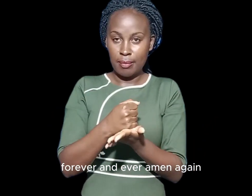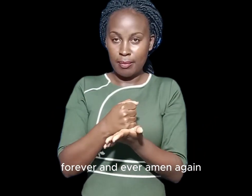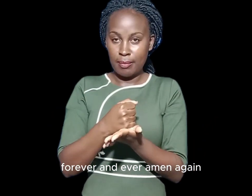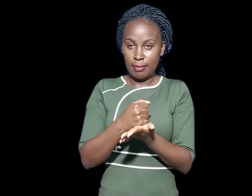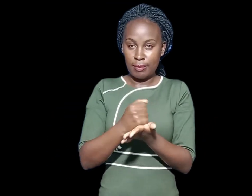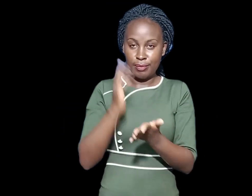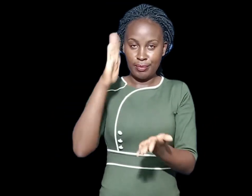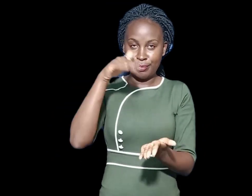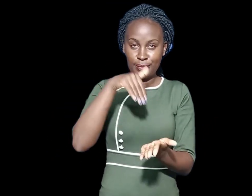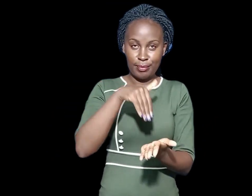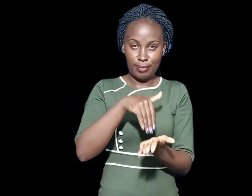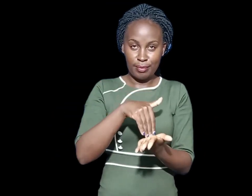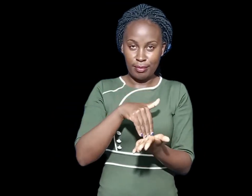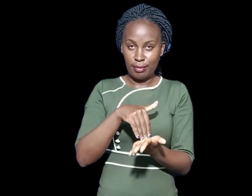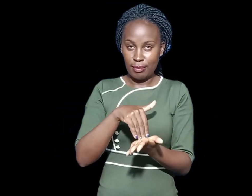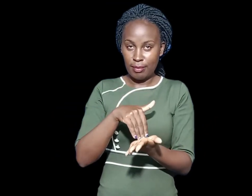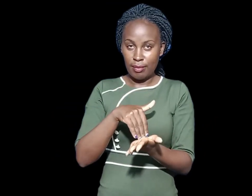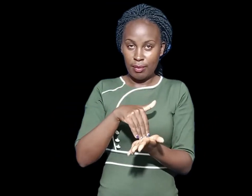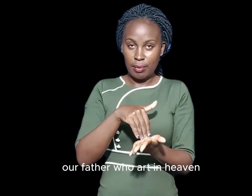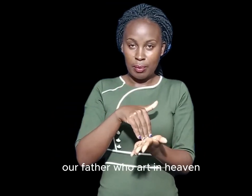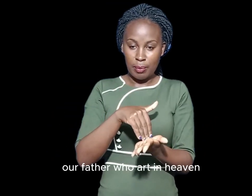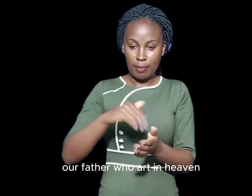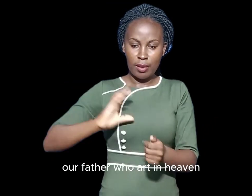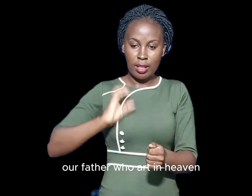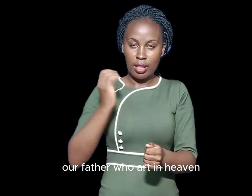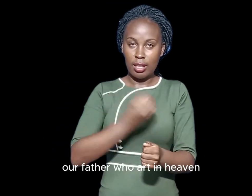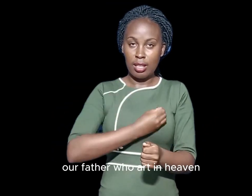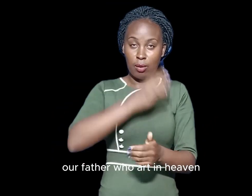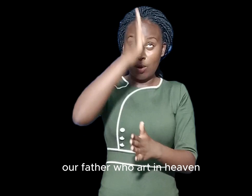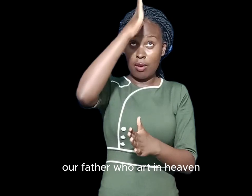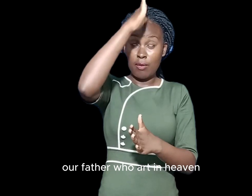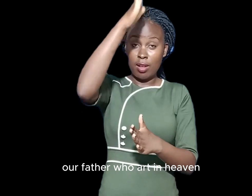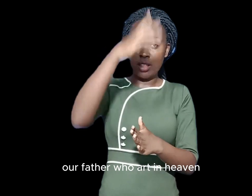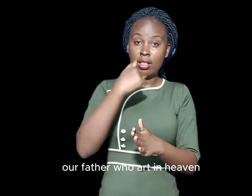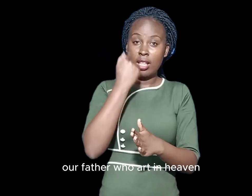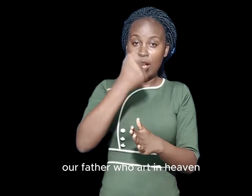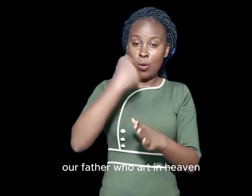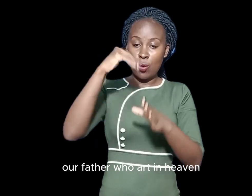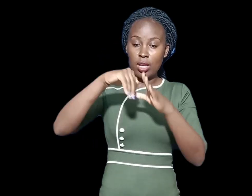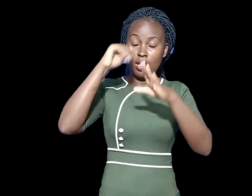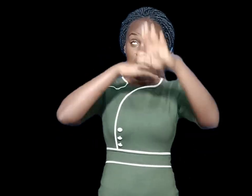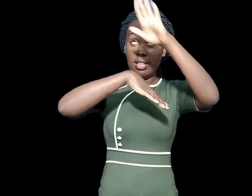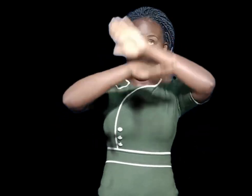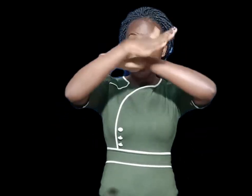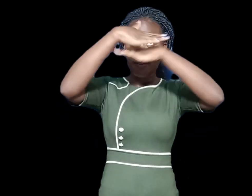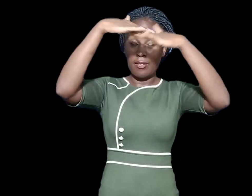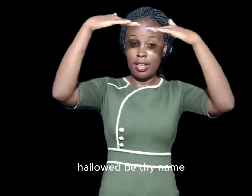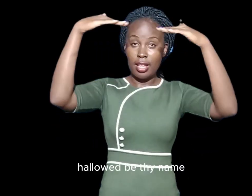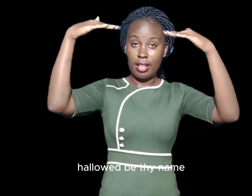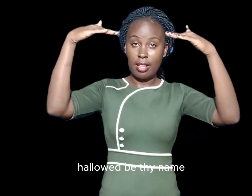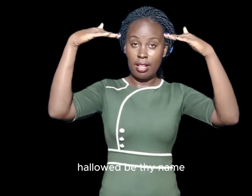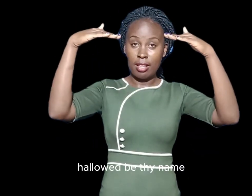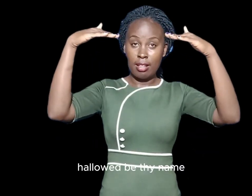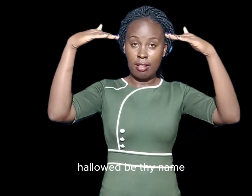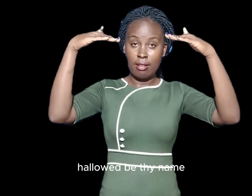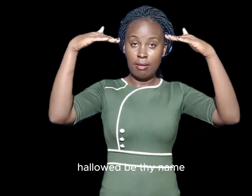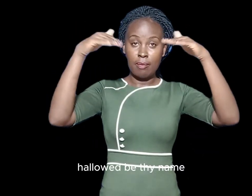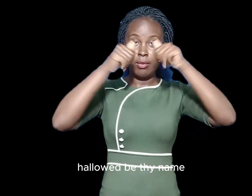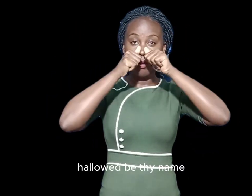Again, Our Father who art in heaven, hallowed be thy name.